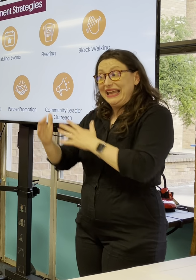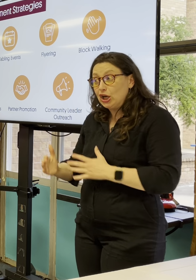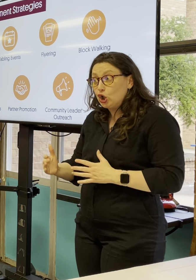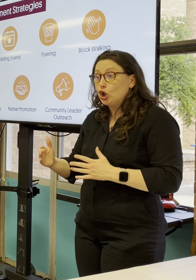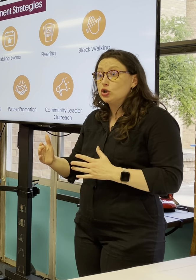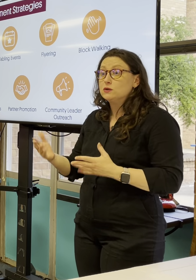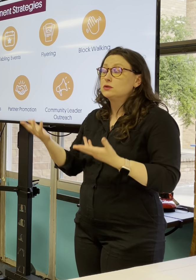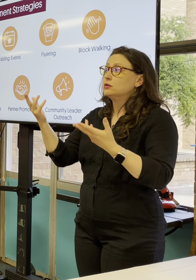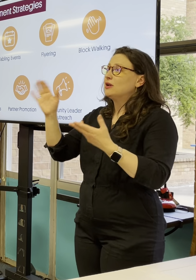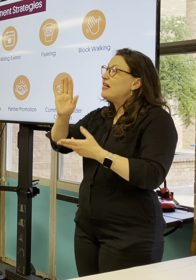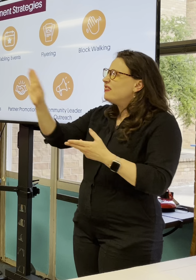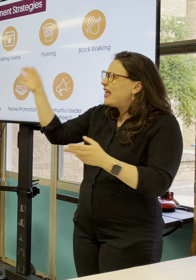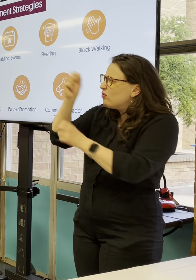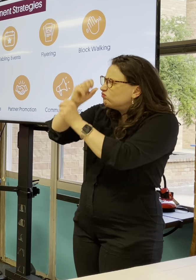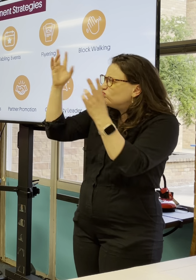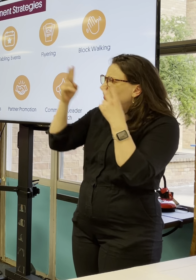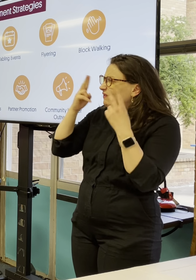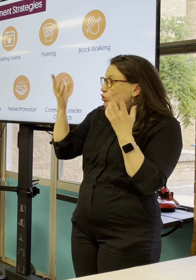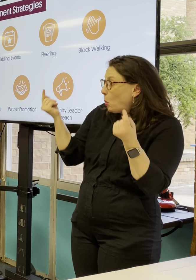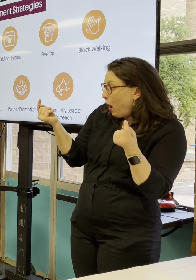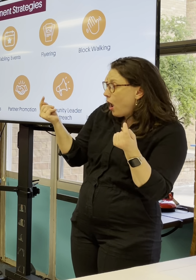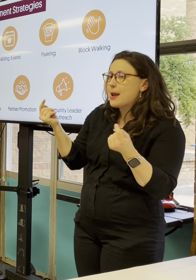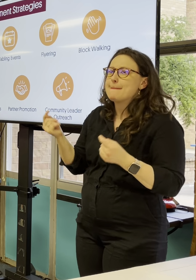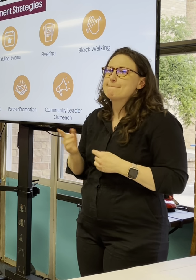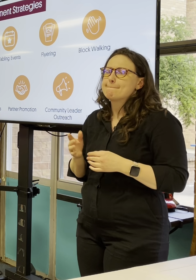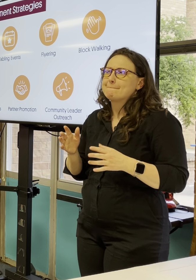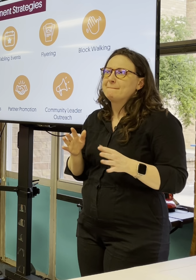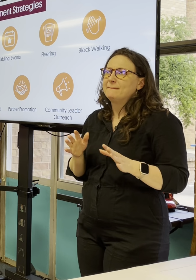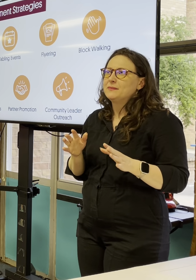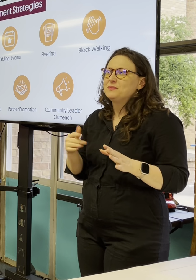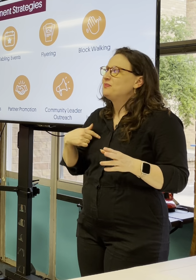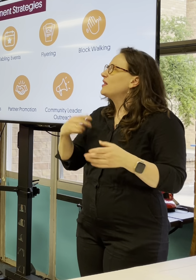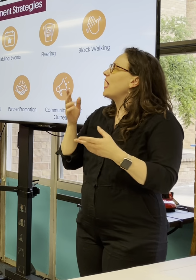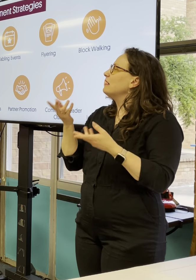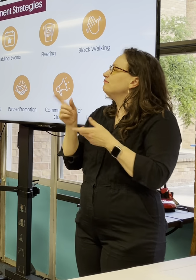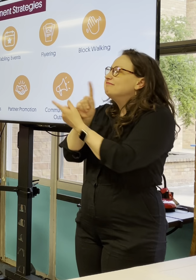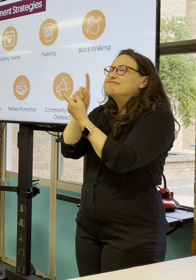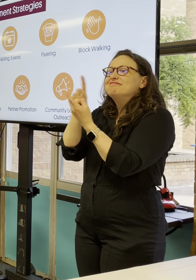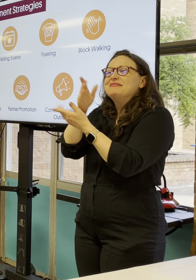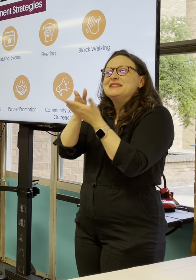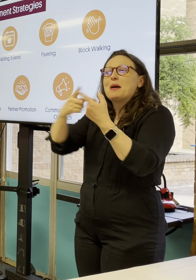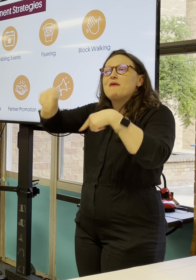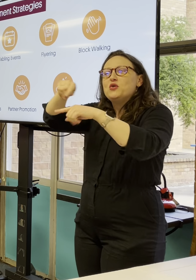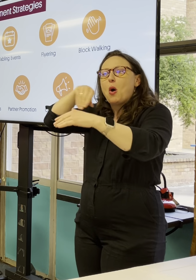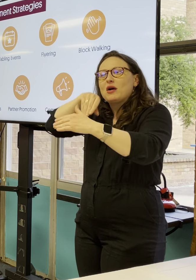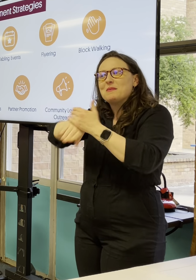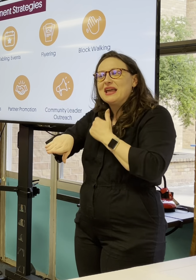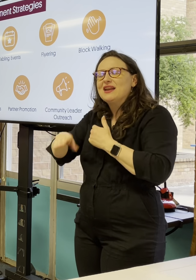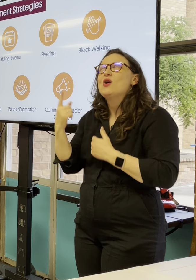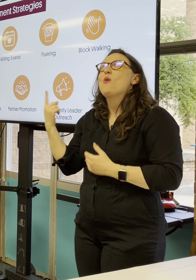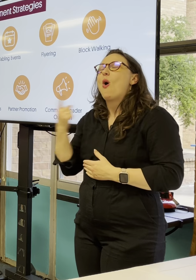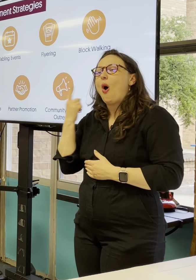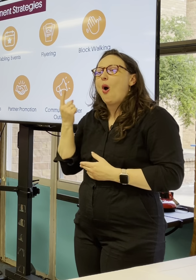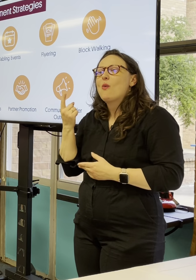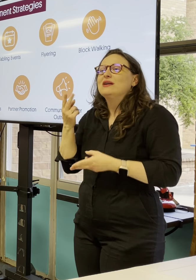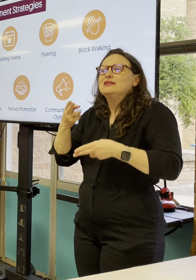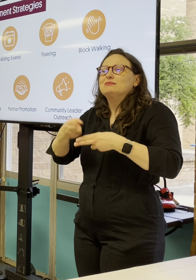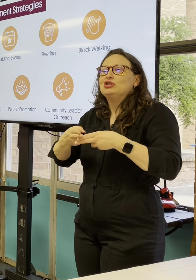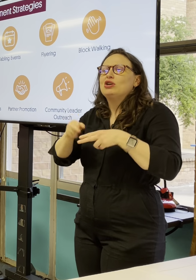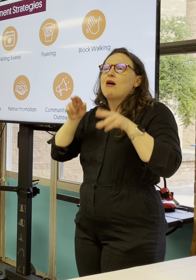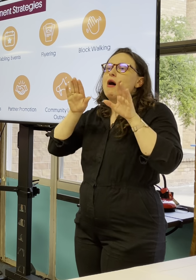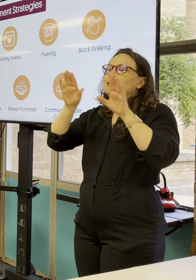them about some of their visions for this. And of course, as I spoke with some of you as you came in, you always talk about Waterloo Greenway's